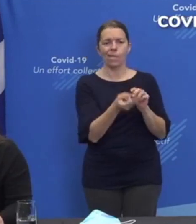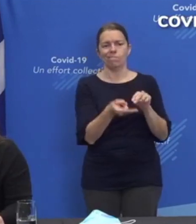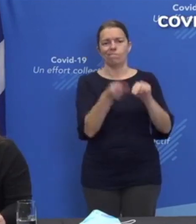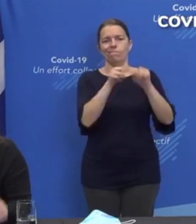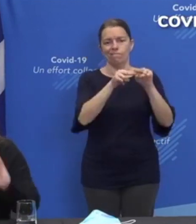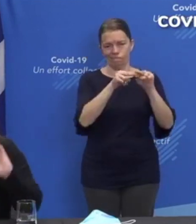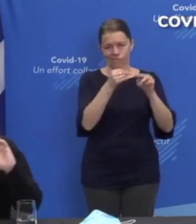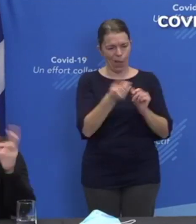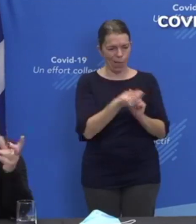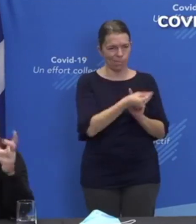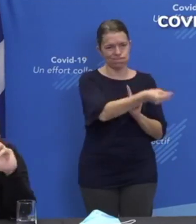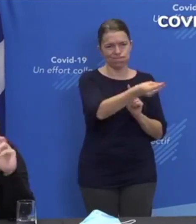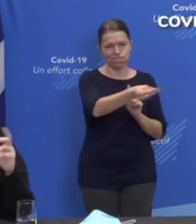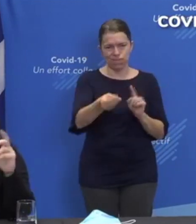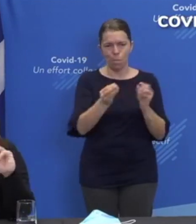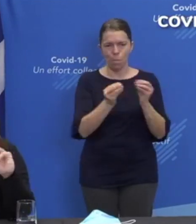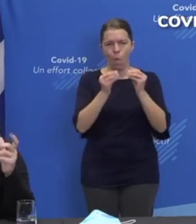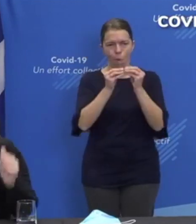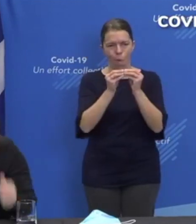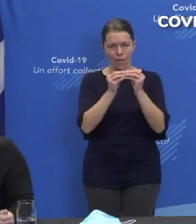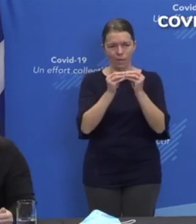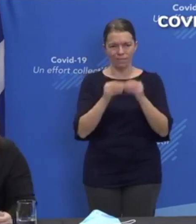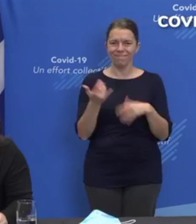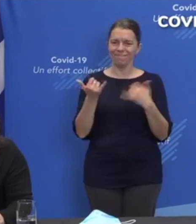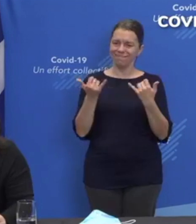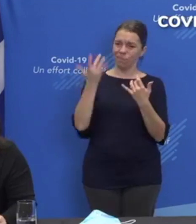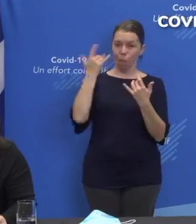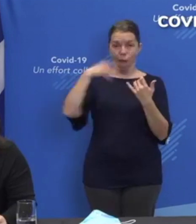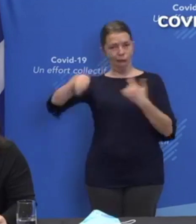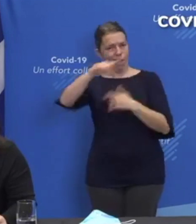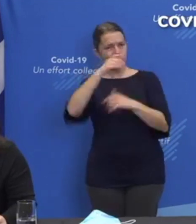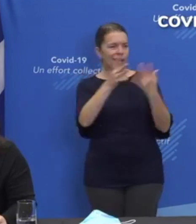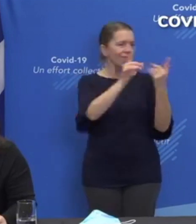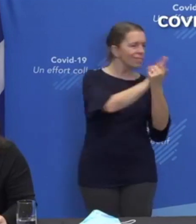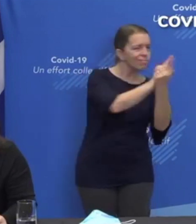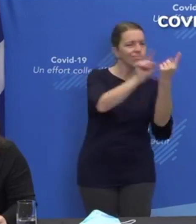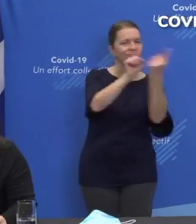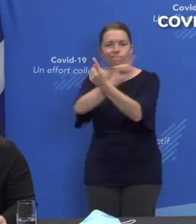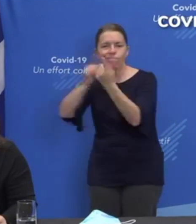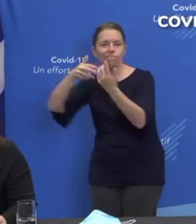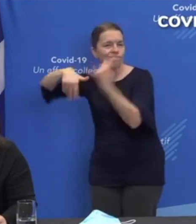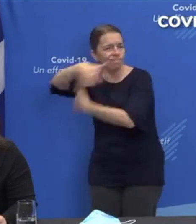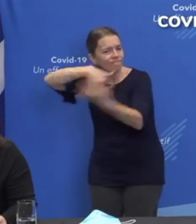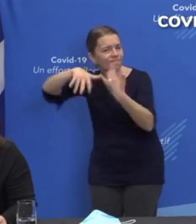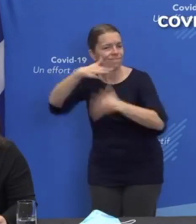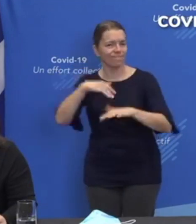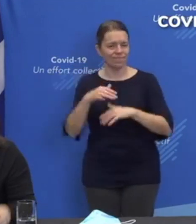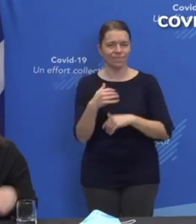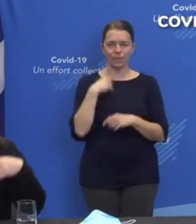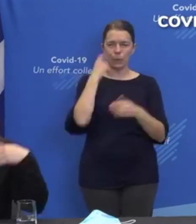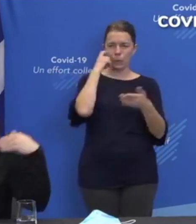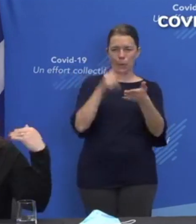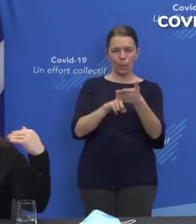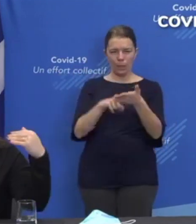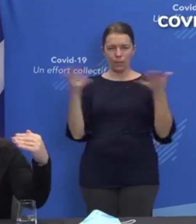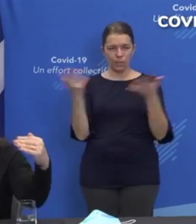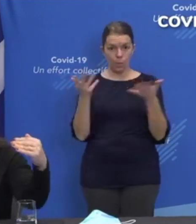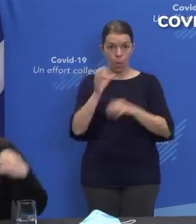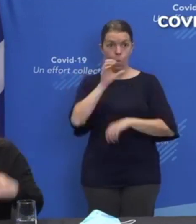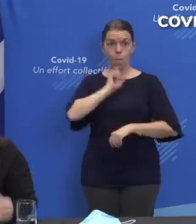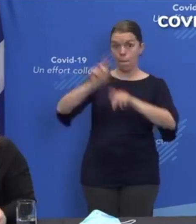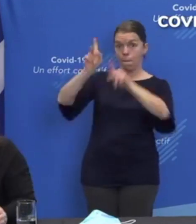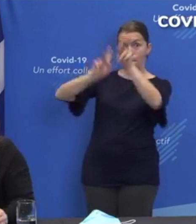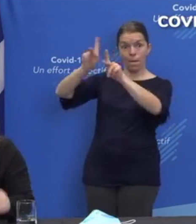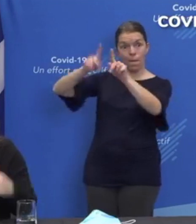1. And we've also seen a shift in the proportion of cases in our elder population. When we were in